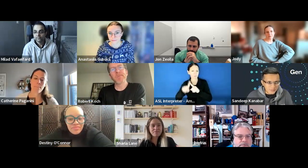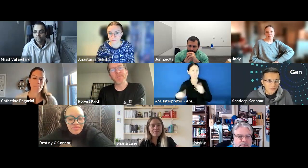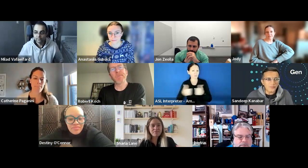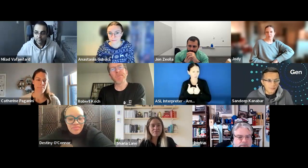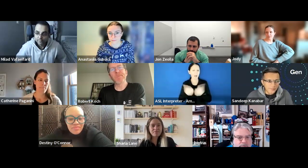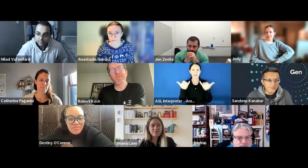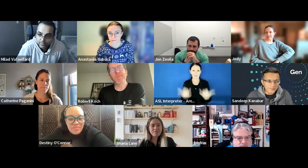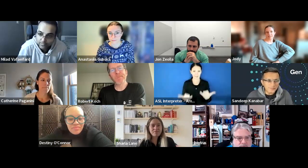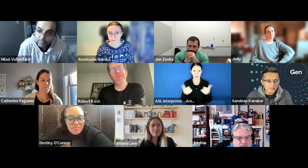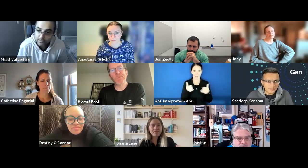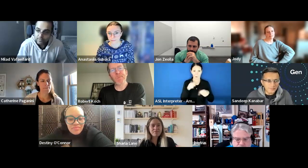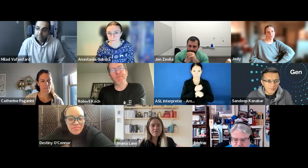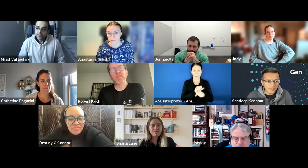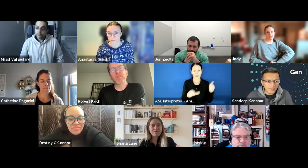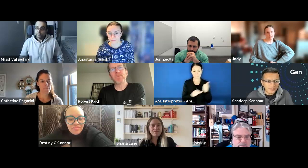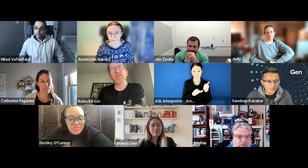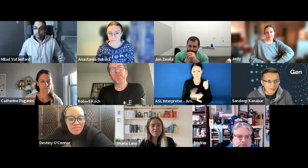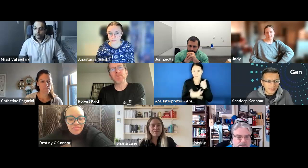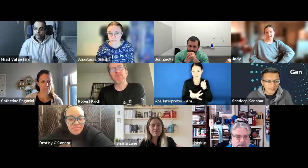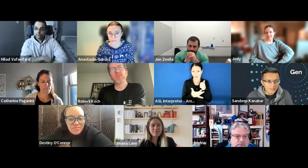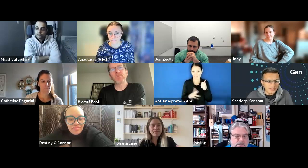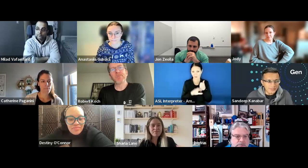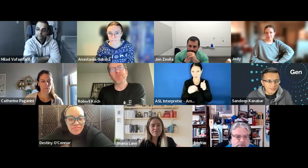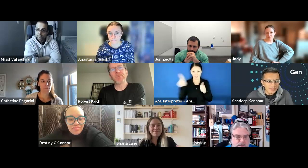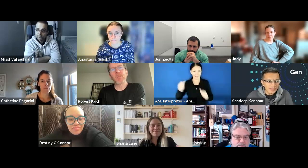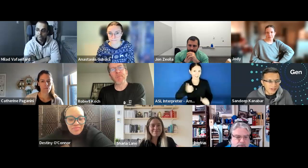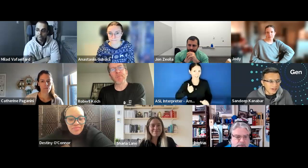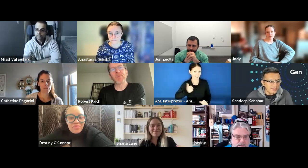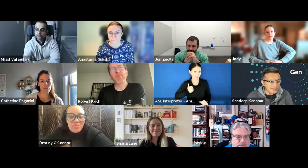And now I work for an assistive technology company up in Canada.